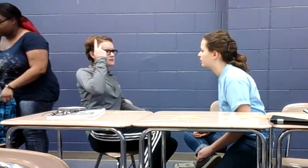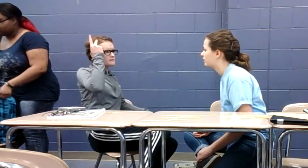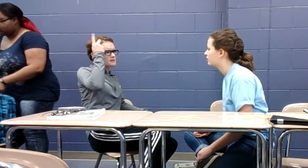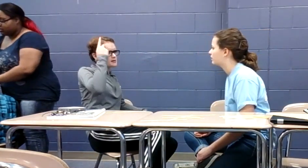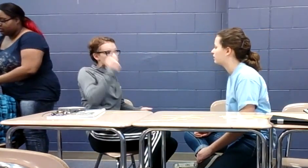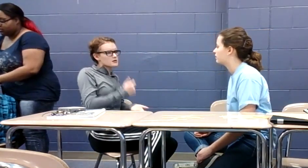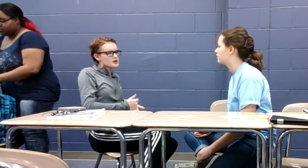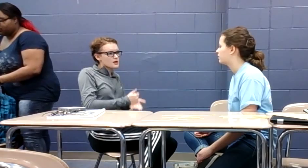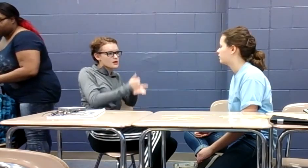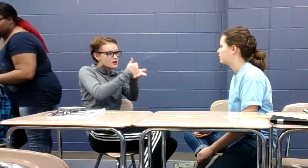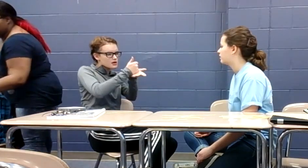Oh, yeah. Oh, yeah.